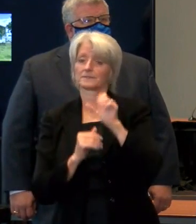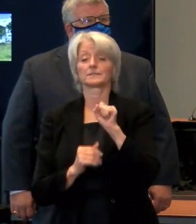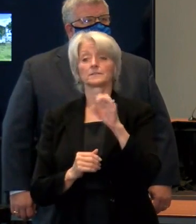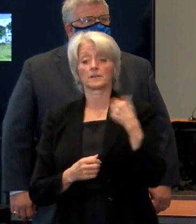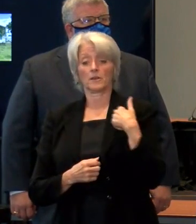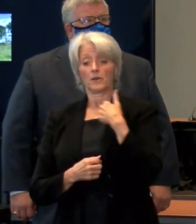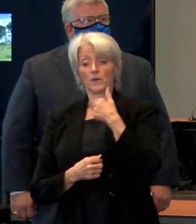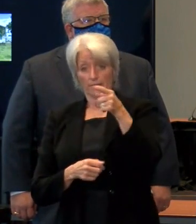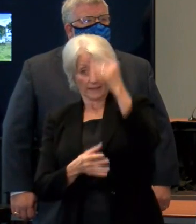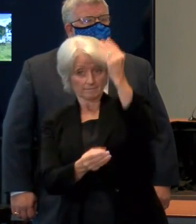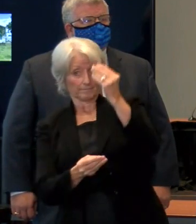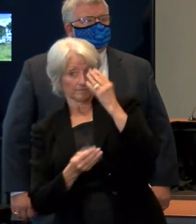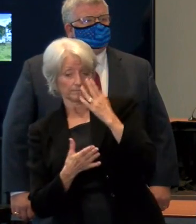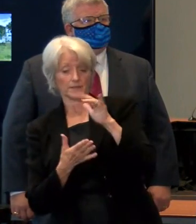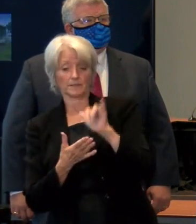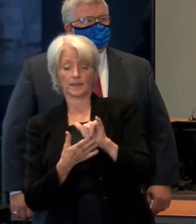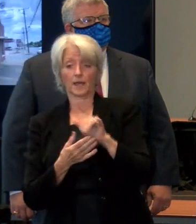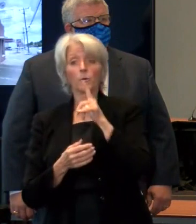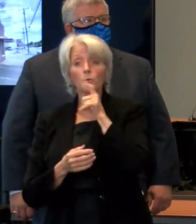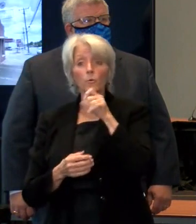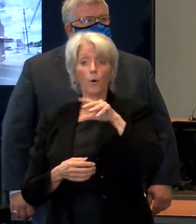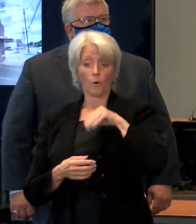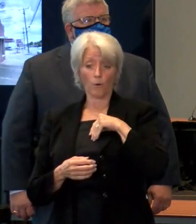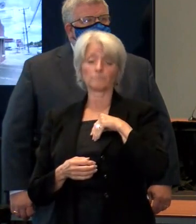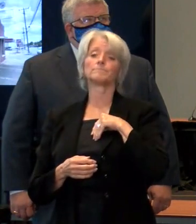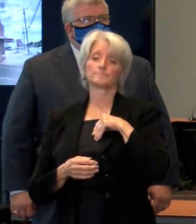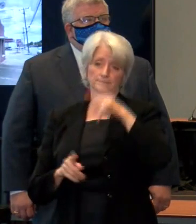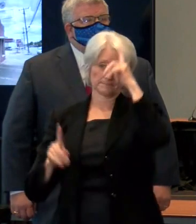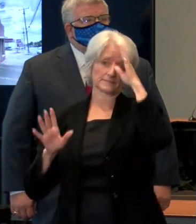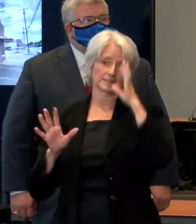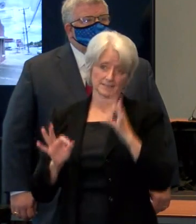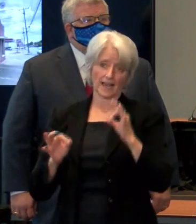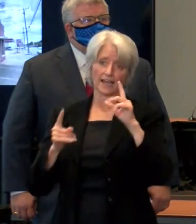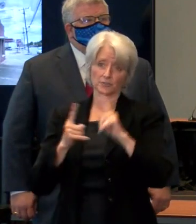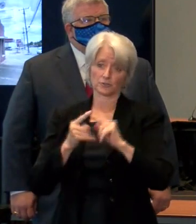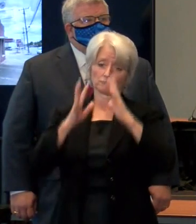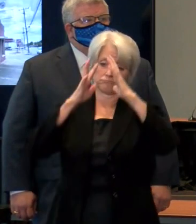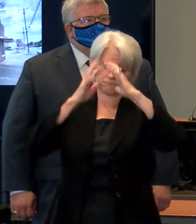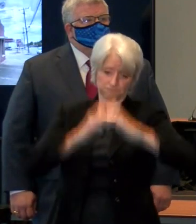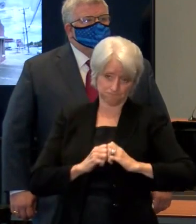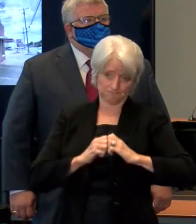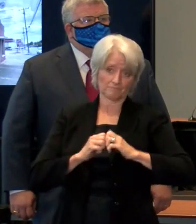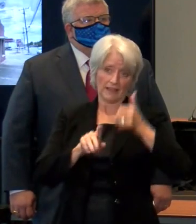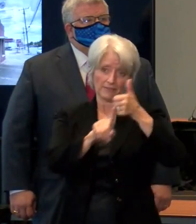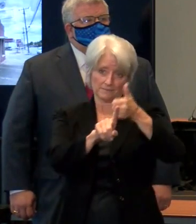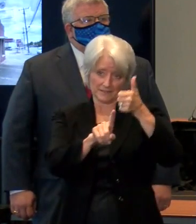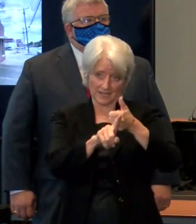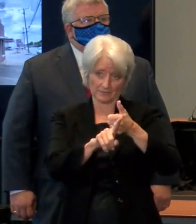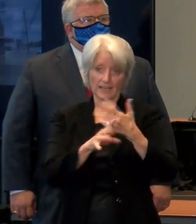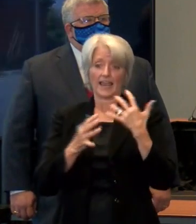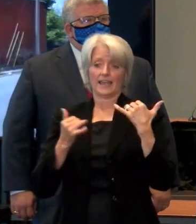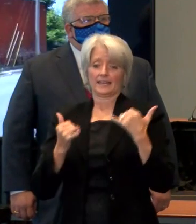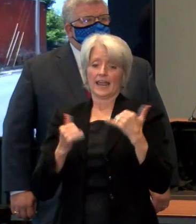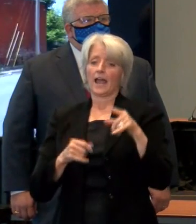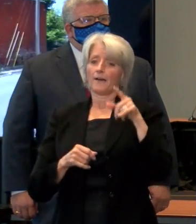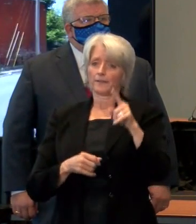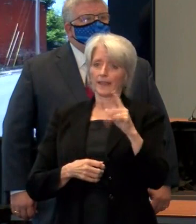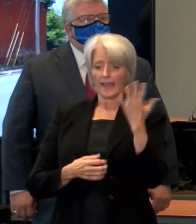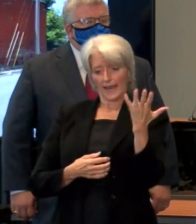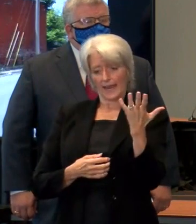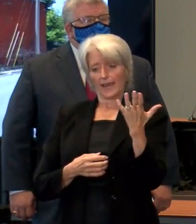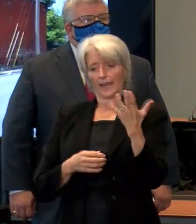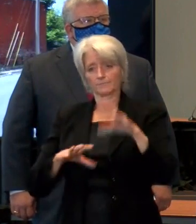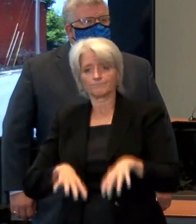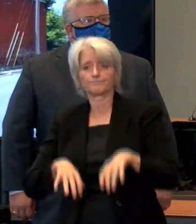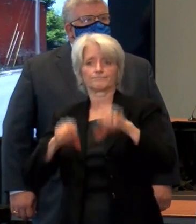were informed that the property owner decided to demolish the building themselves and is currently seeking an environmental study just